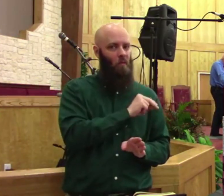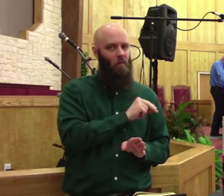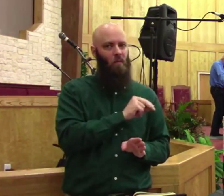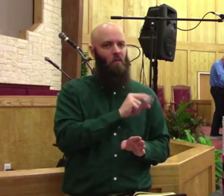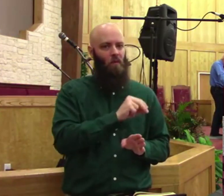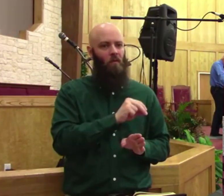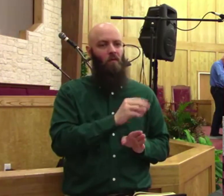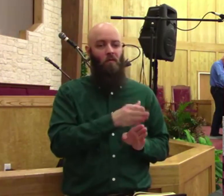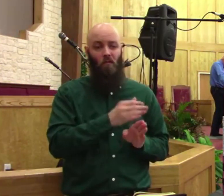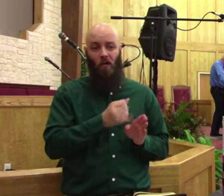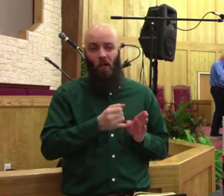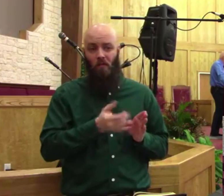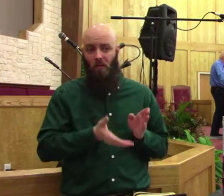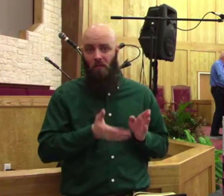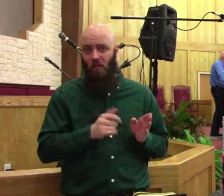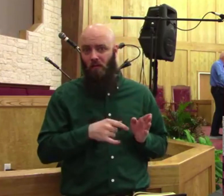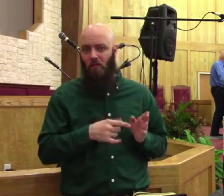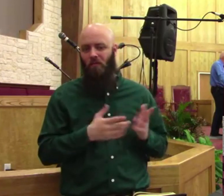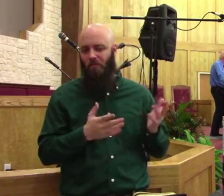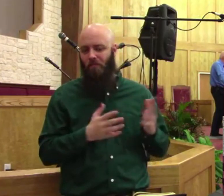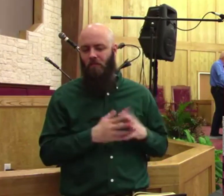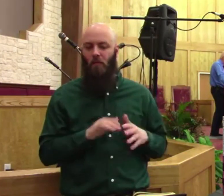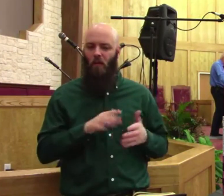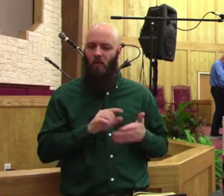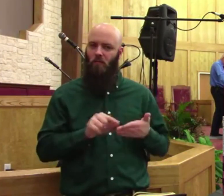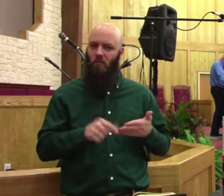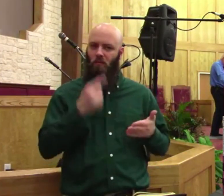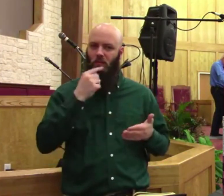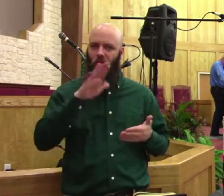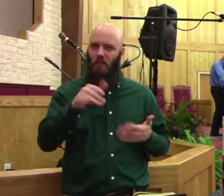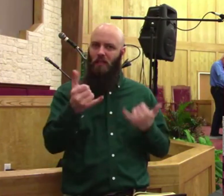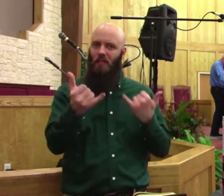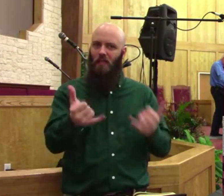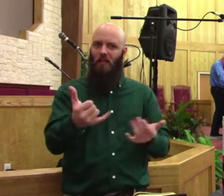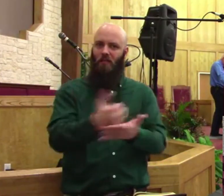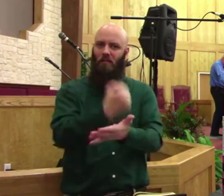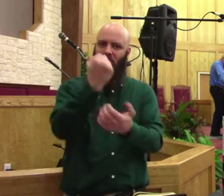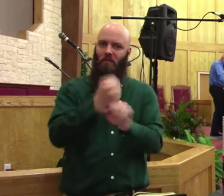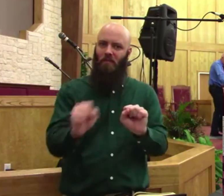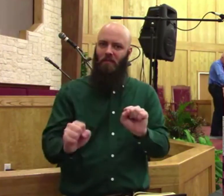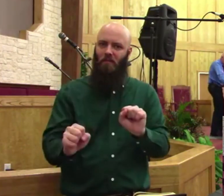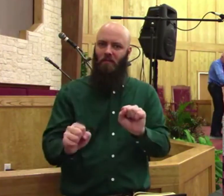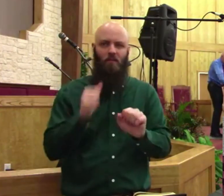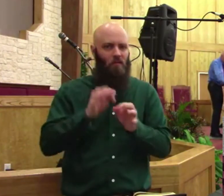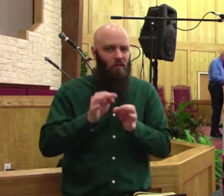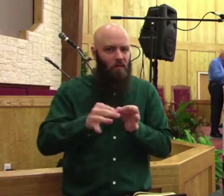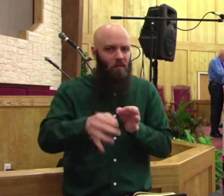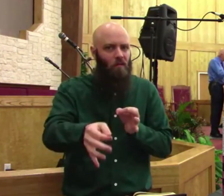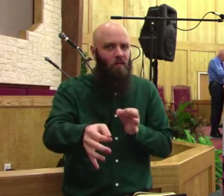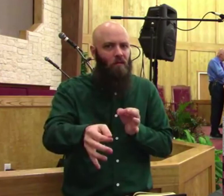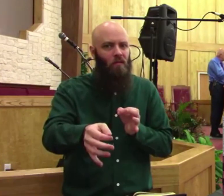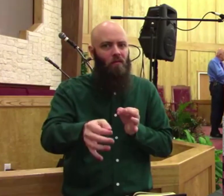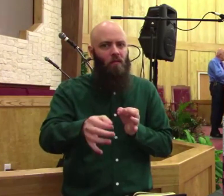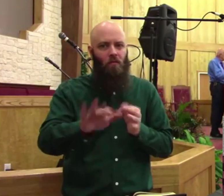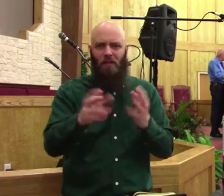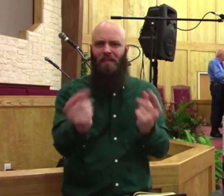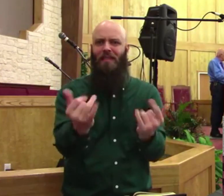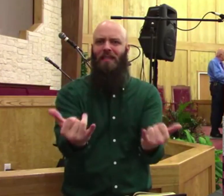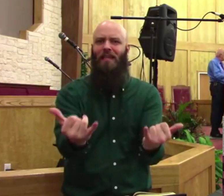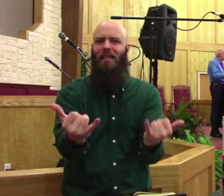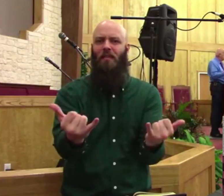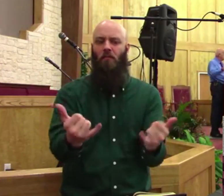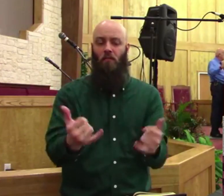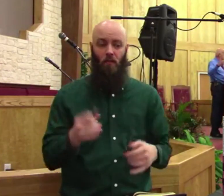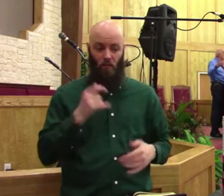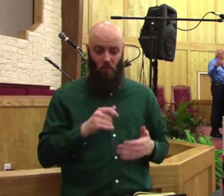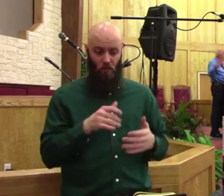That's why the Bible always says today's the day of salvation. Don't put it off. Why? That's why it's so emphatic. Immediately this hand